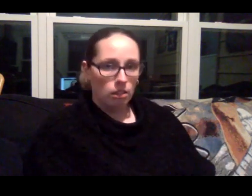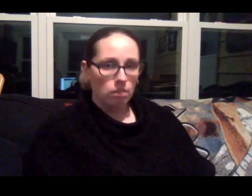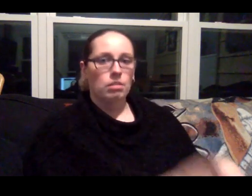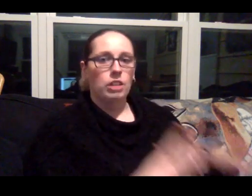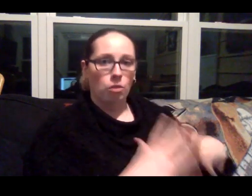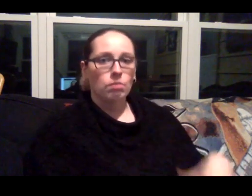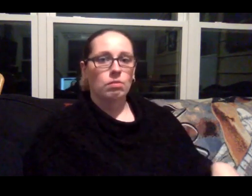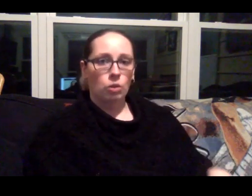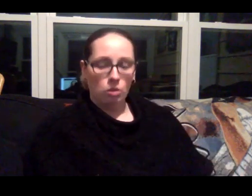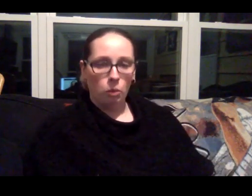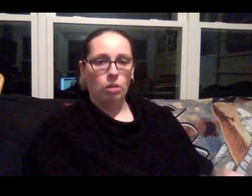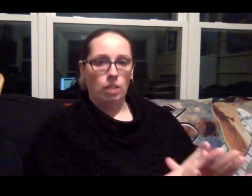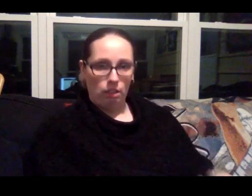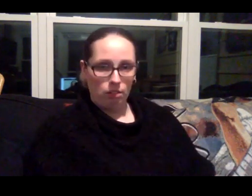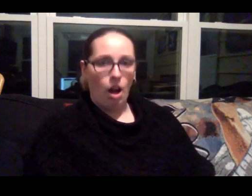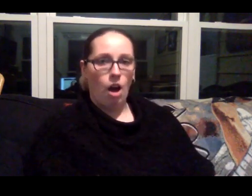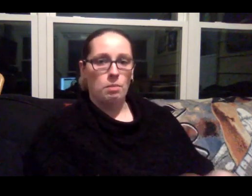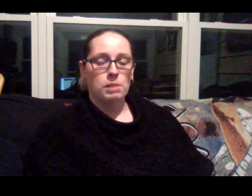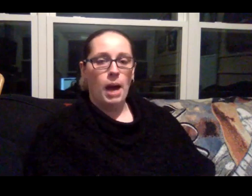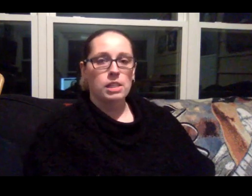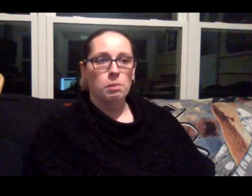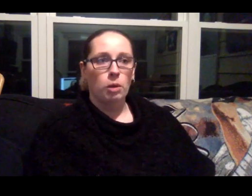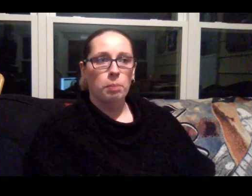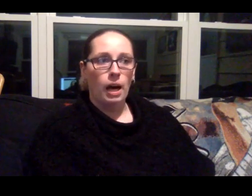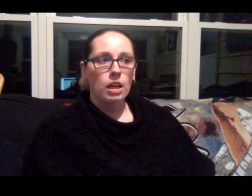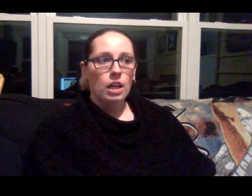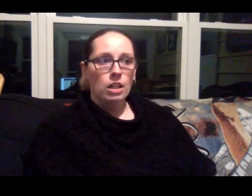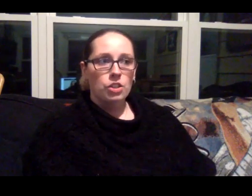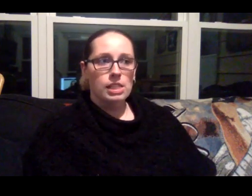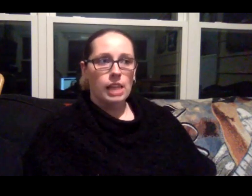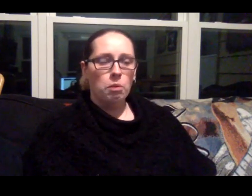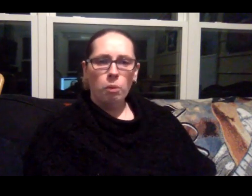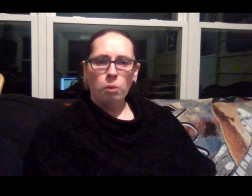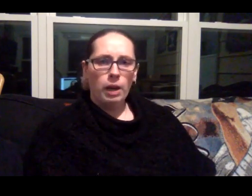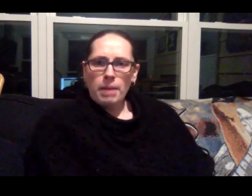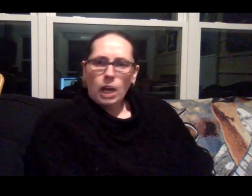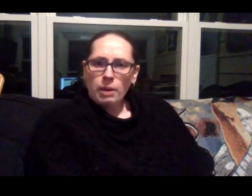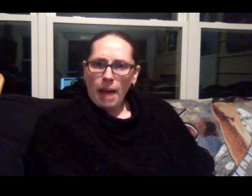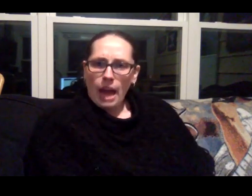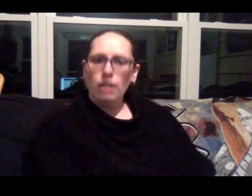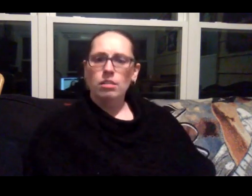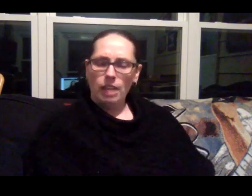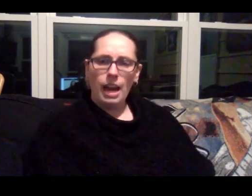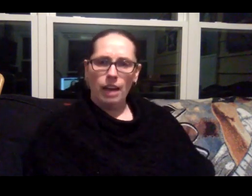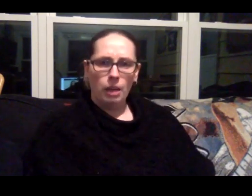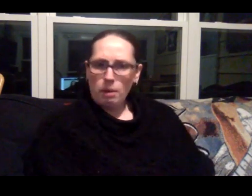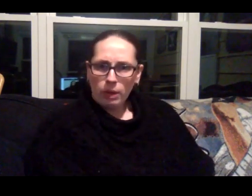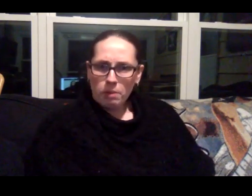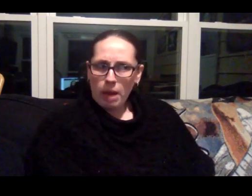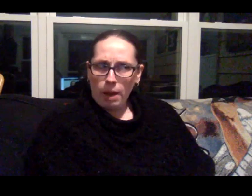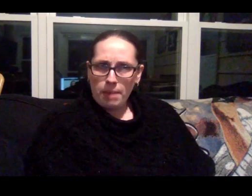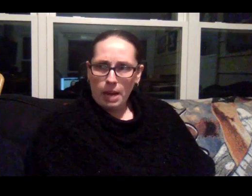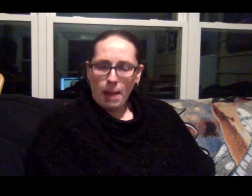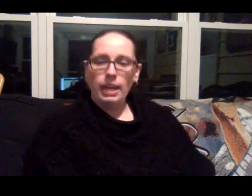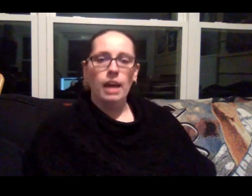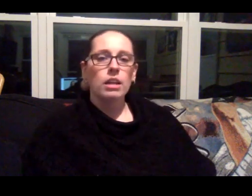as like, you know, cool and calm as possible. Yeah. But they know it's unavoidable. Yeah. Like what am I going